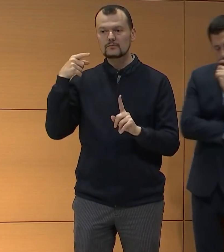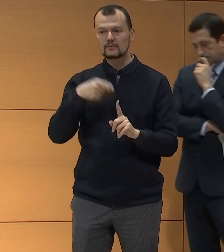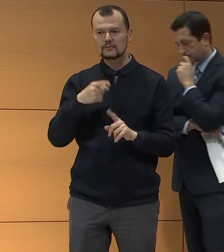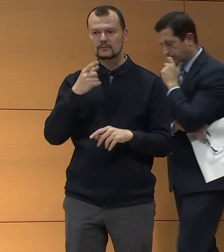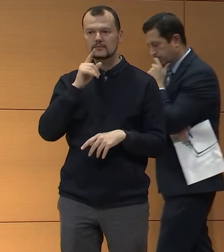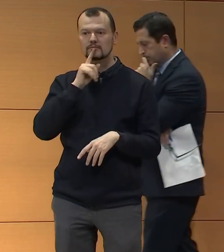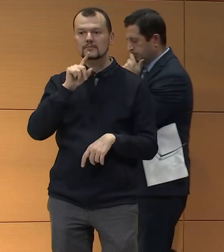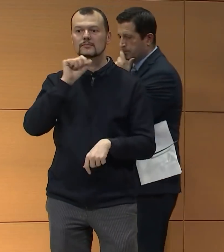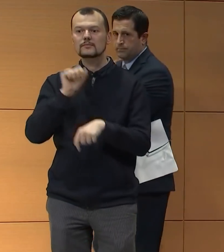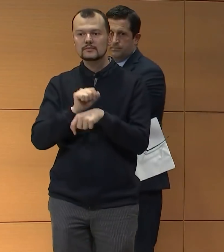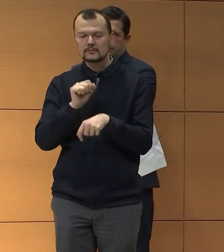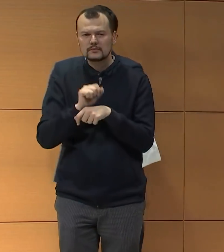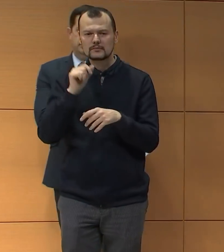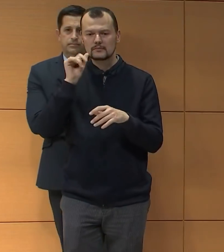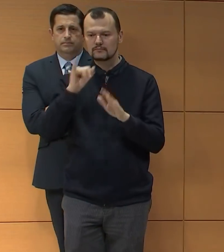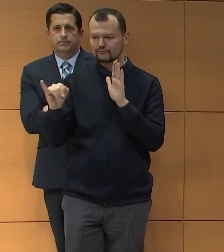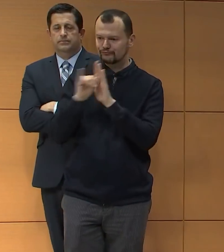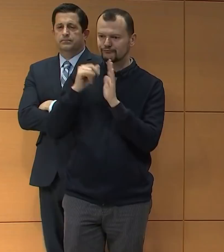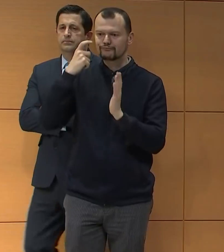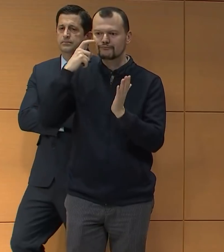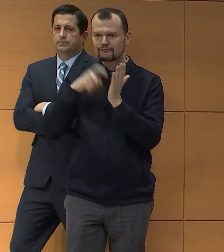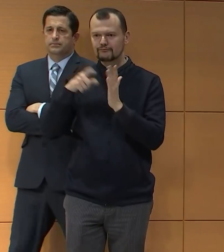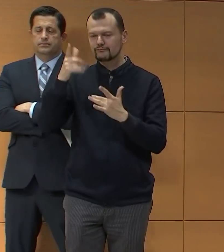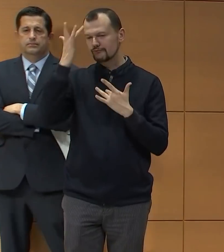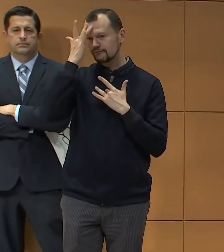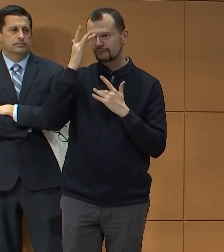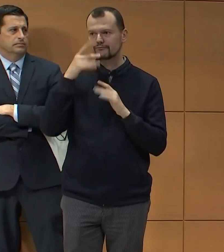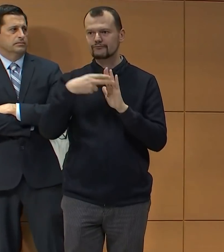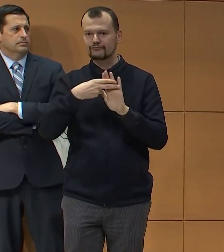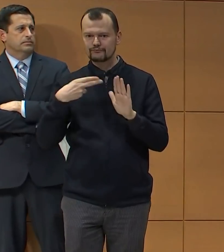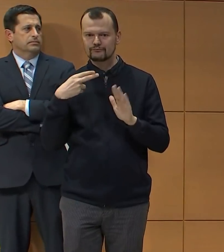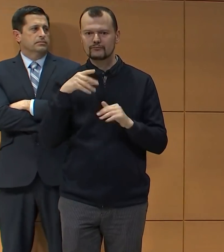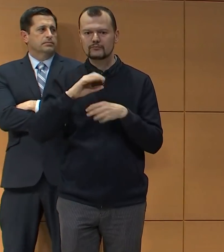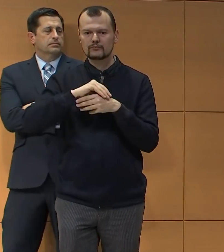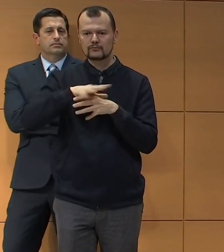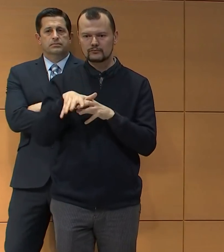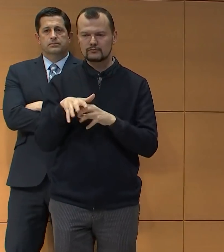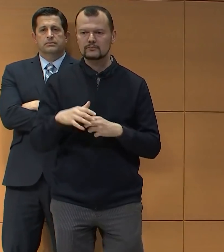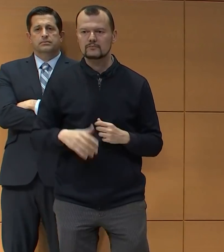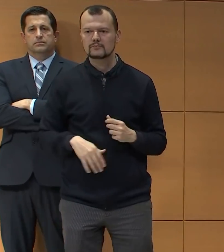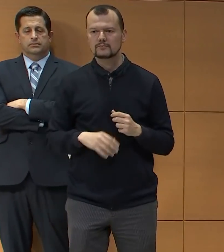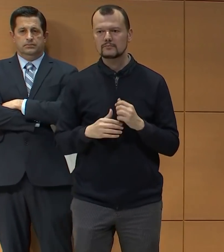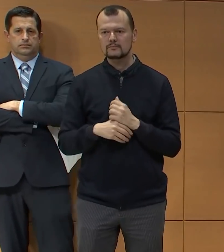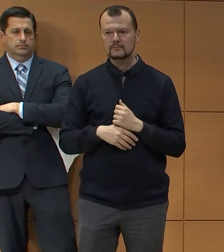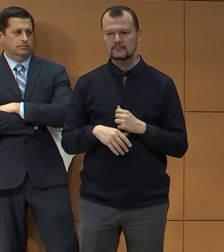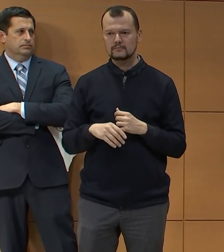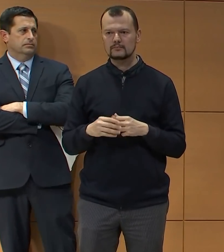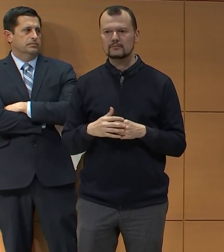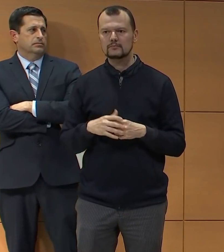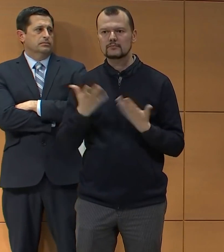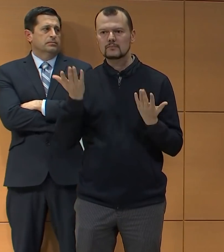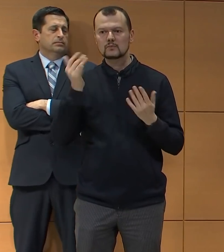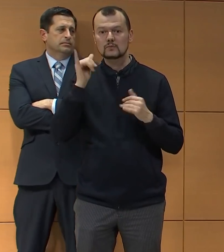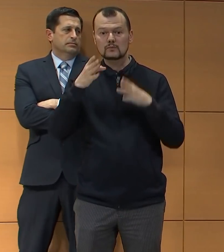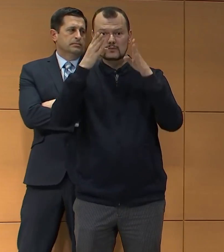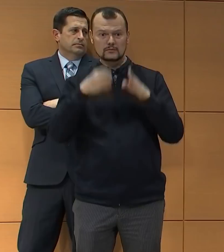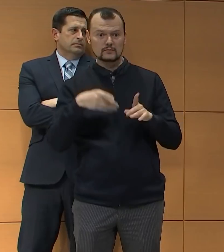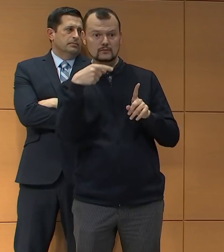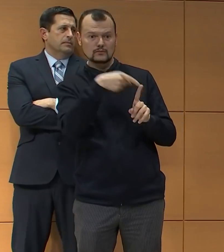I'm sorry, what do you mean by, in terms of her, in terms of that person's exposures? Correct.